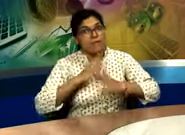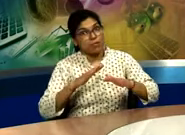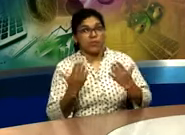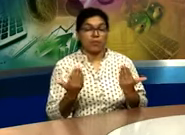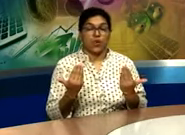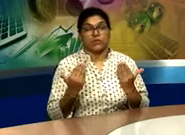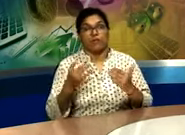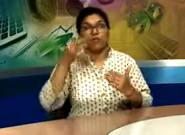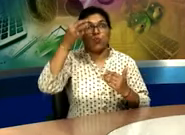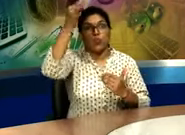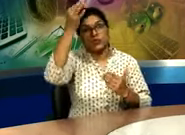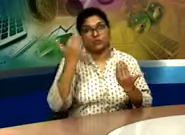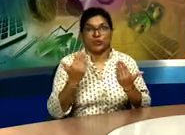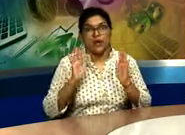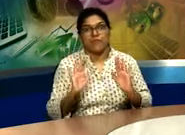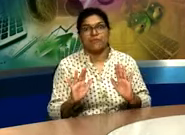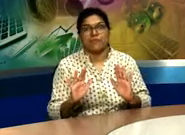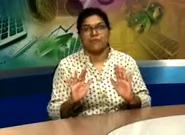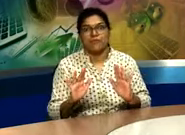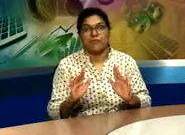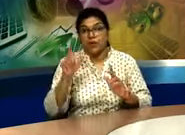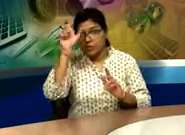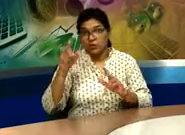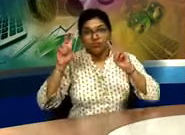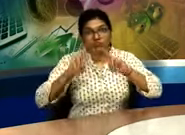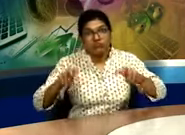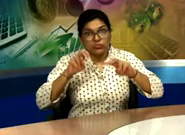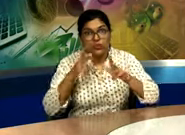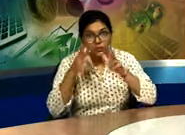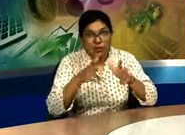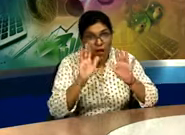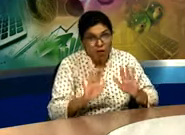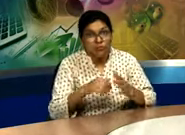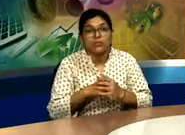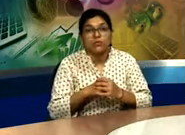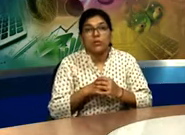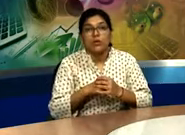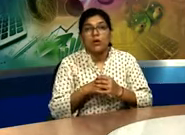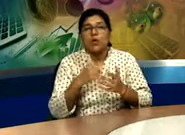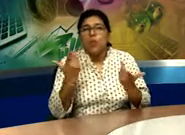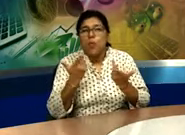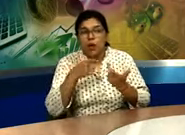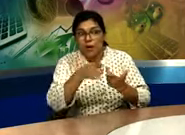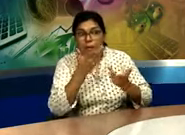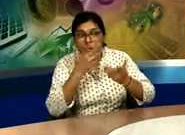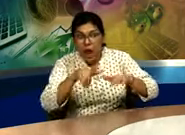the atmosphere of Mars. And this would be really helpful in